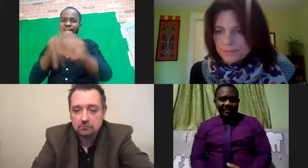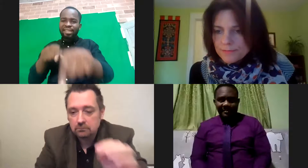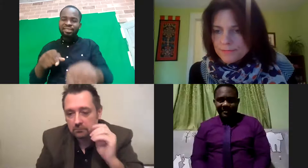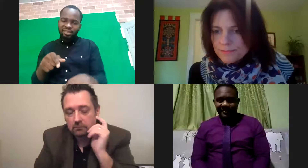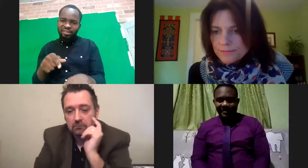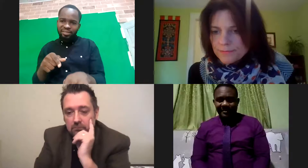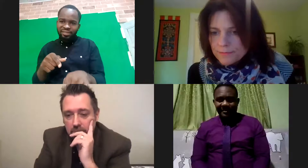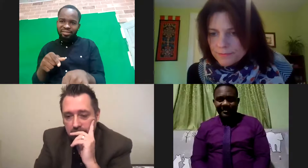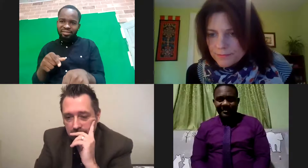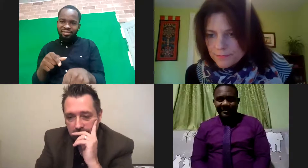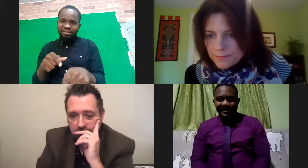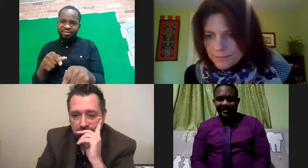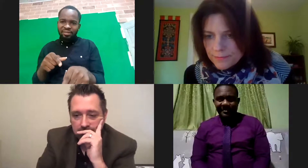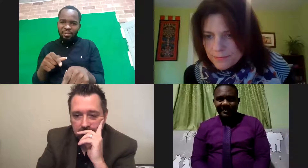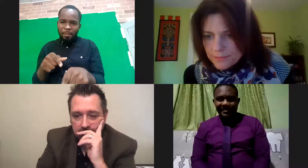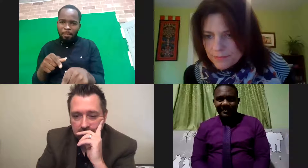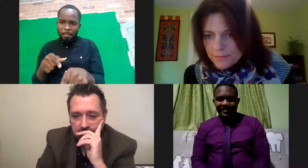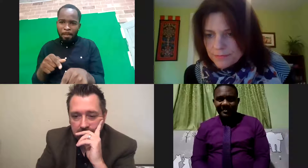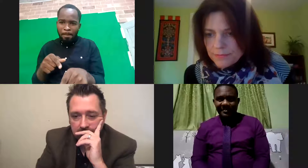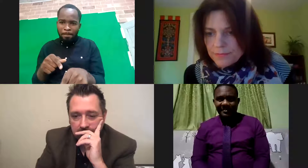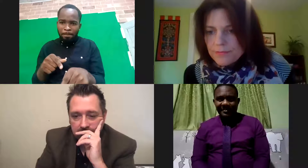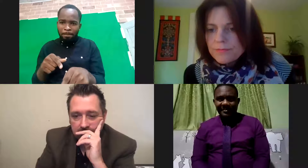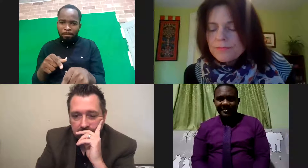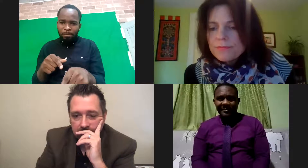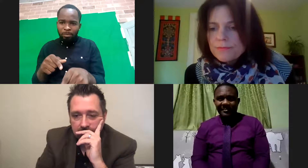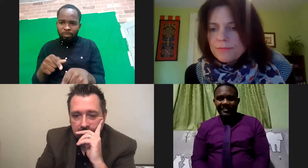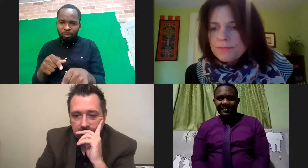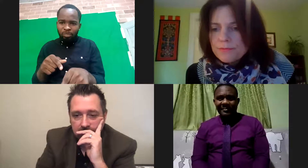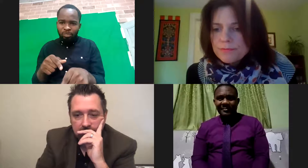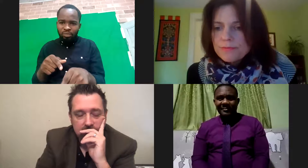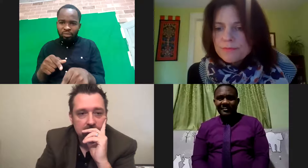well for you. Thank you very much.